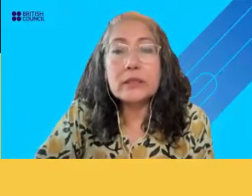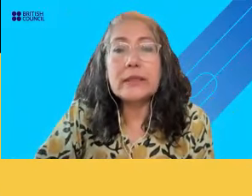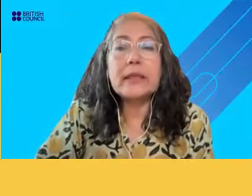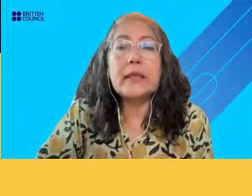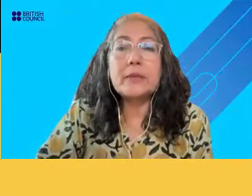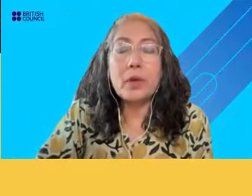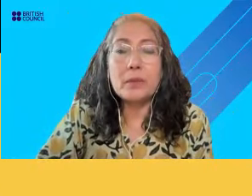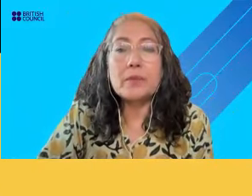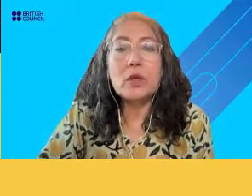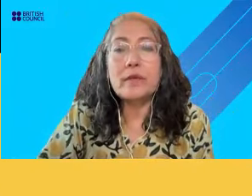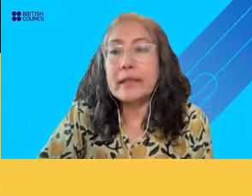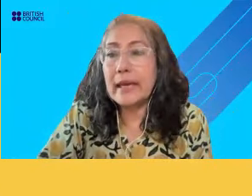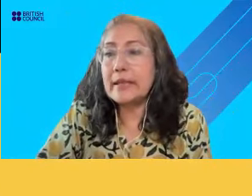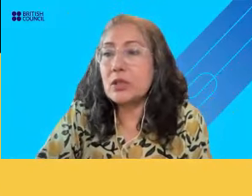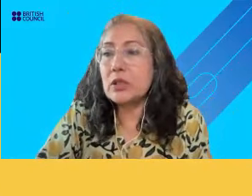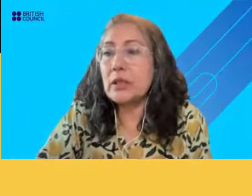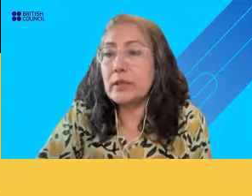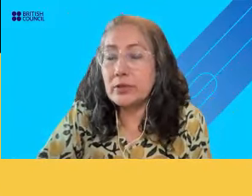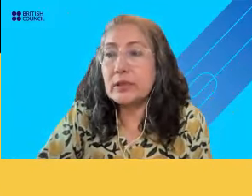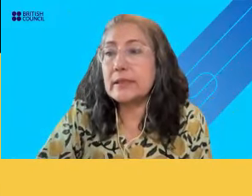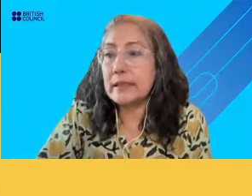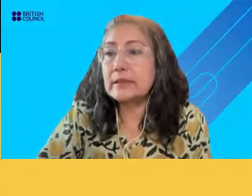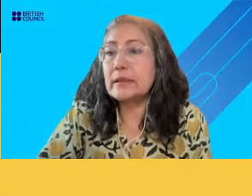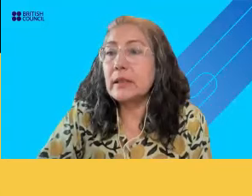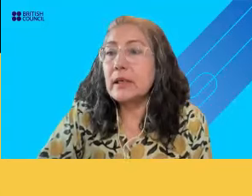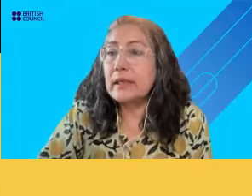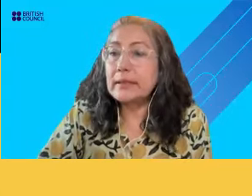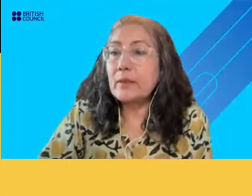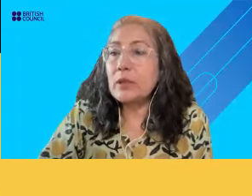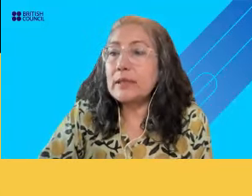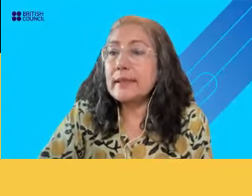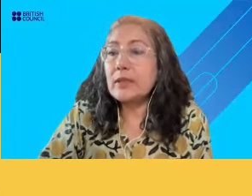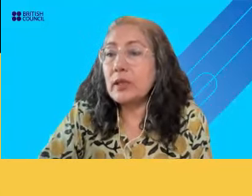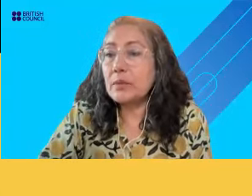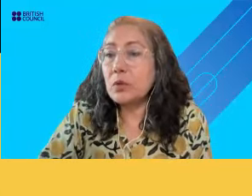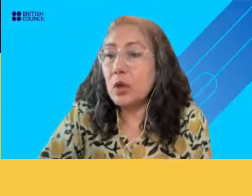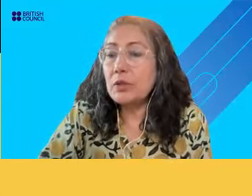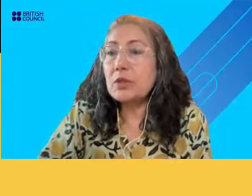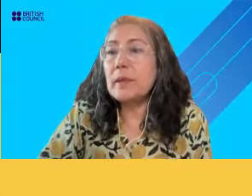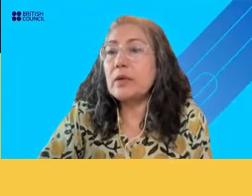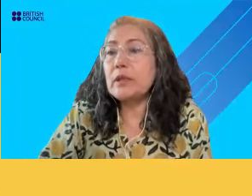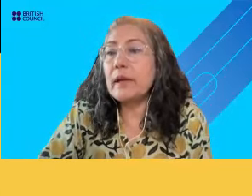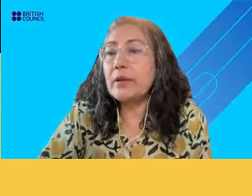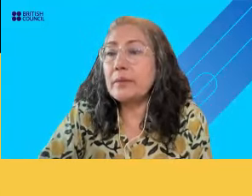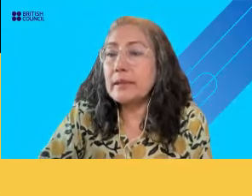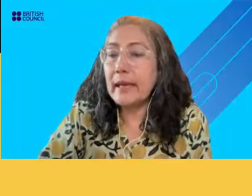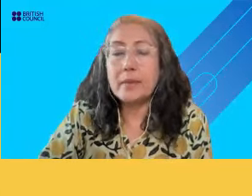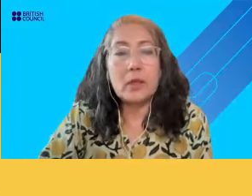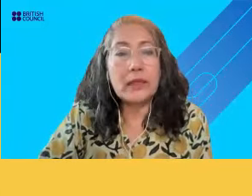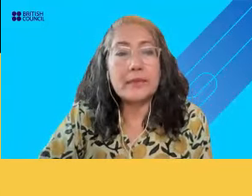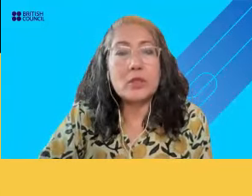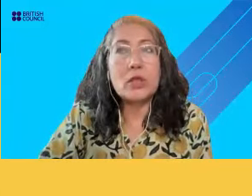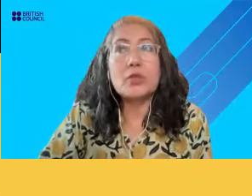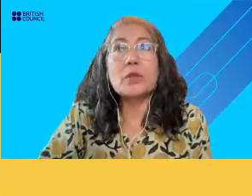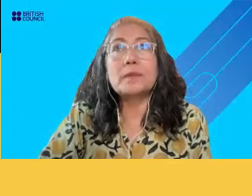develop critical thinking, problem solving, and digital literacy skills. Yes, someone has said to get more knowledge about the environment and